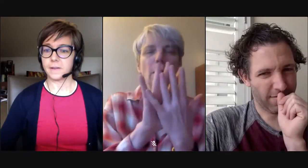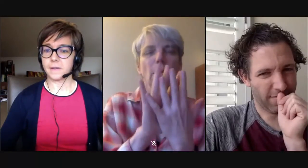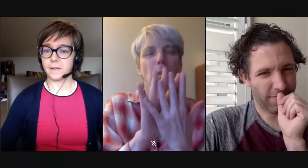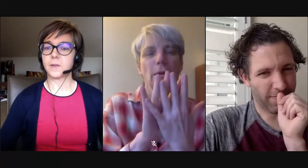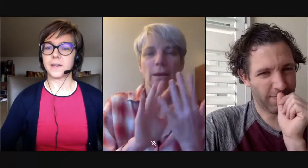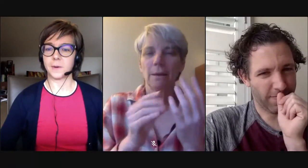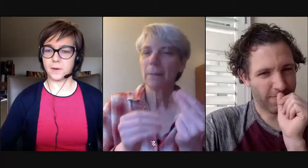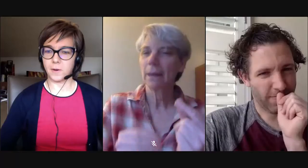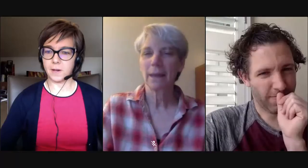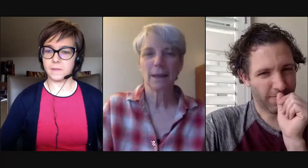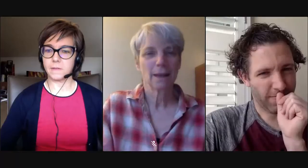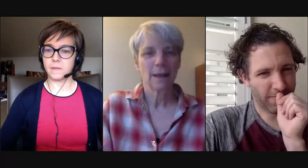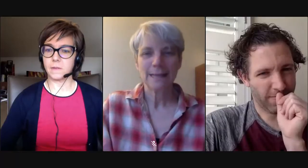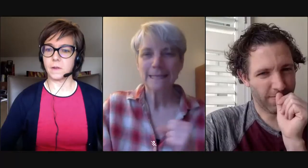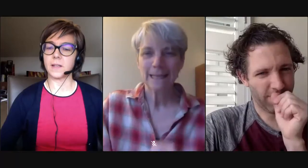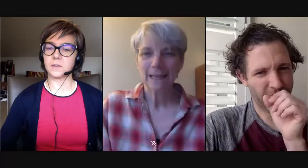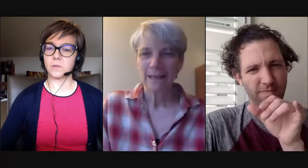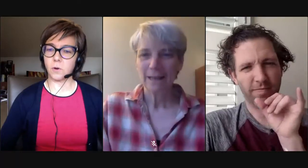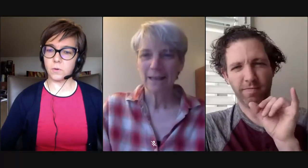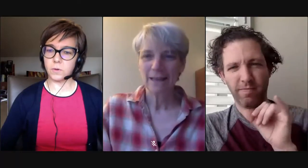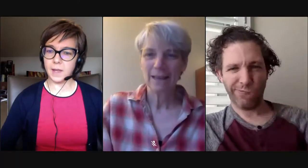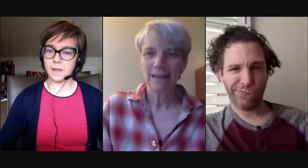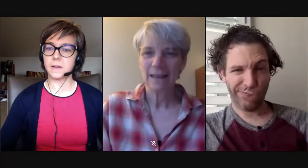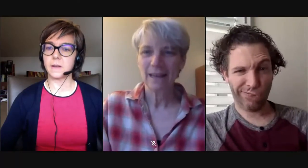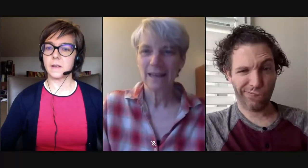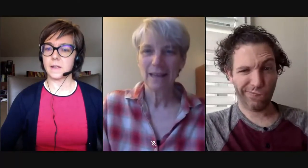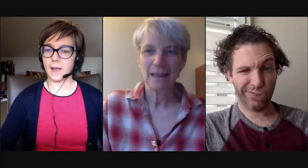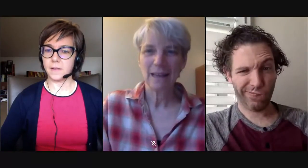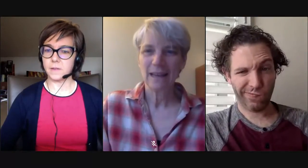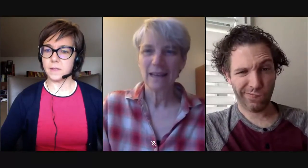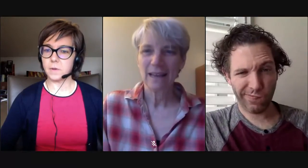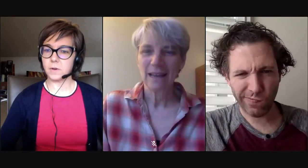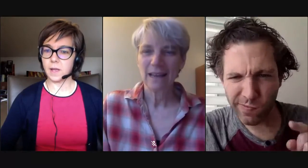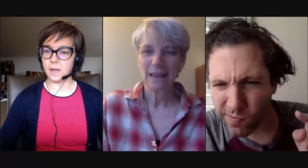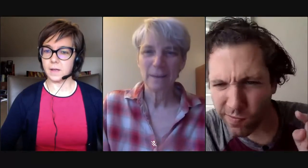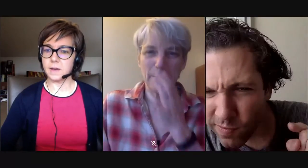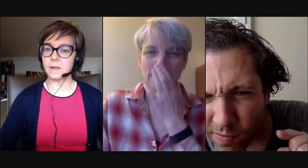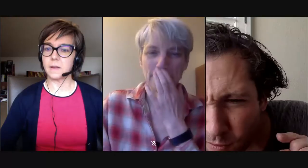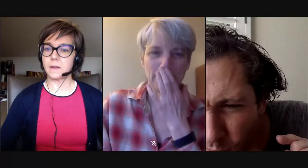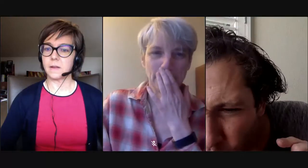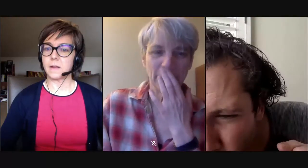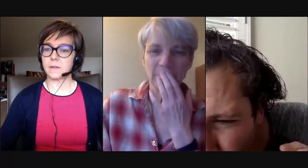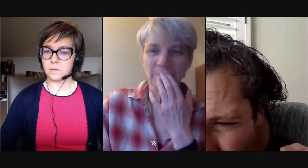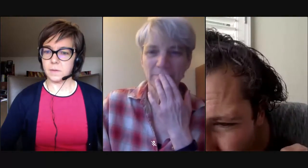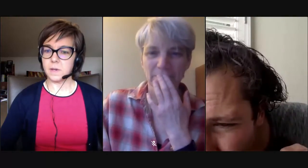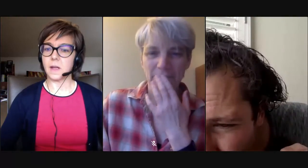You can hear me, great. Okay, so Nicole can, Kathy Muir can, so can Bindia.